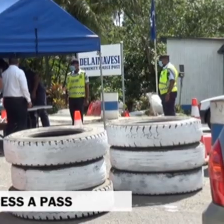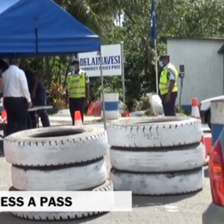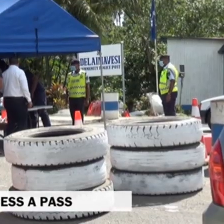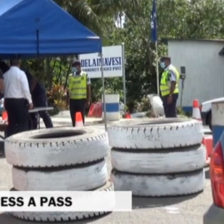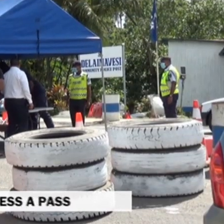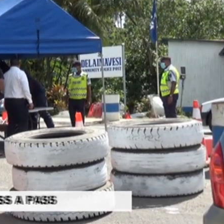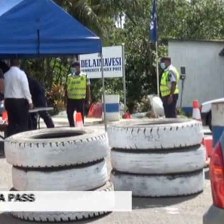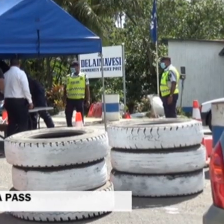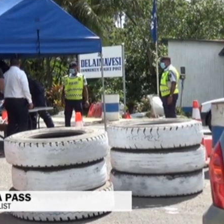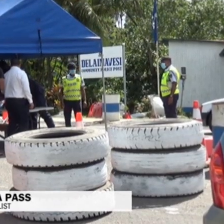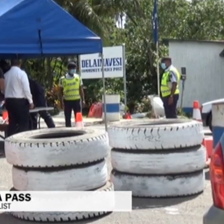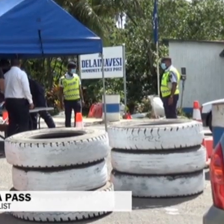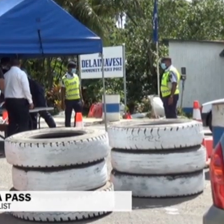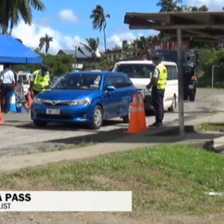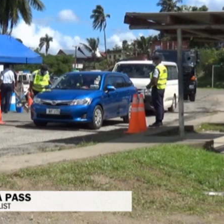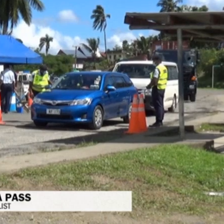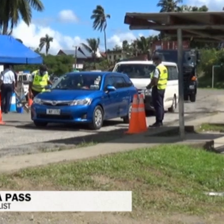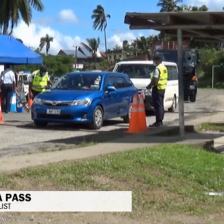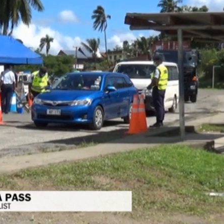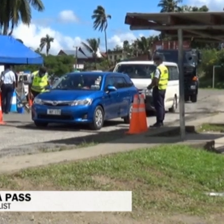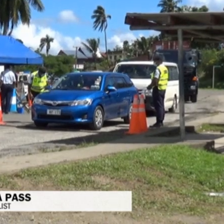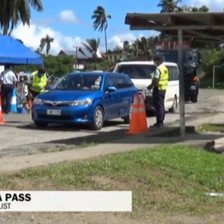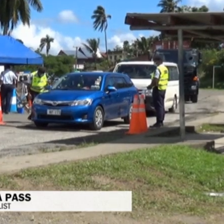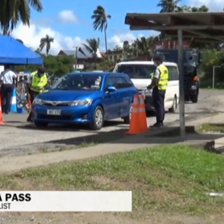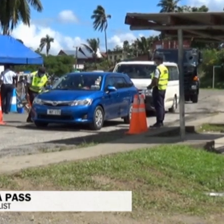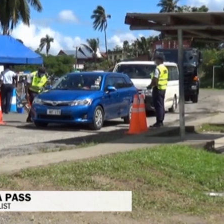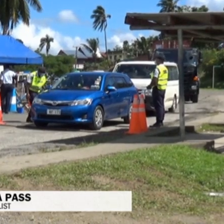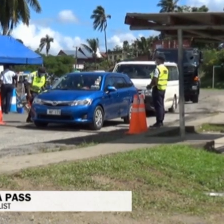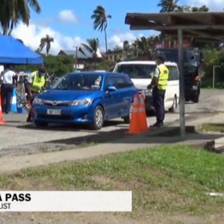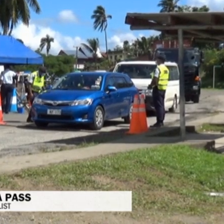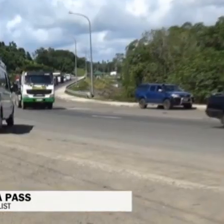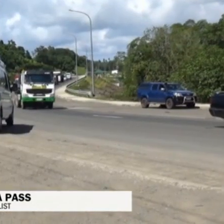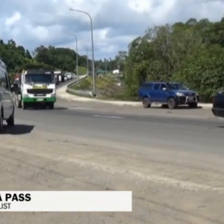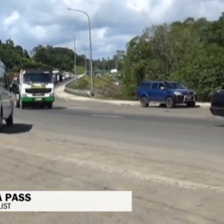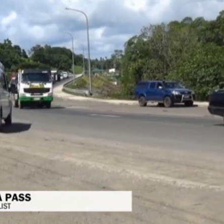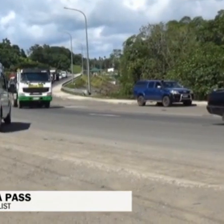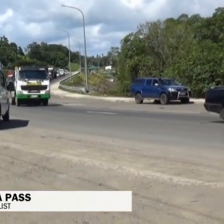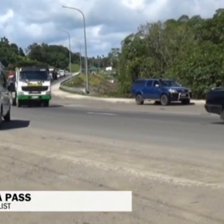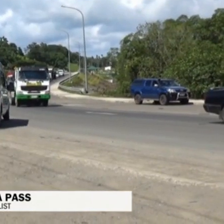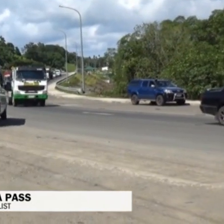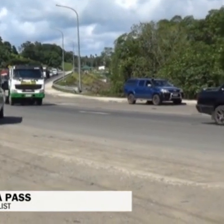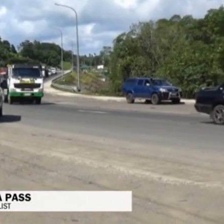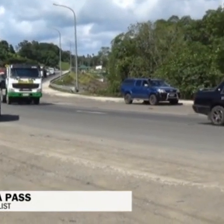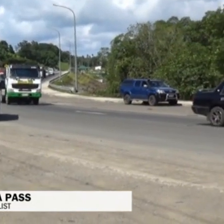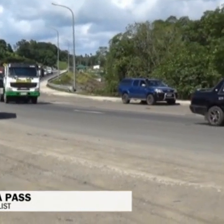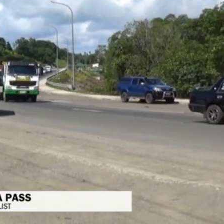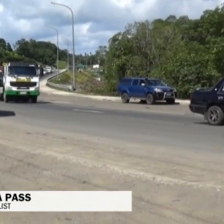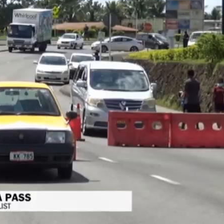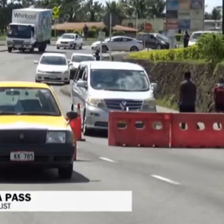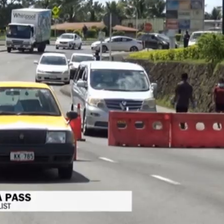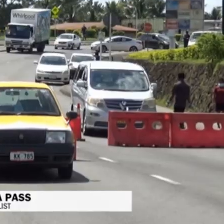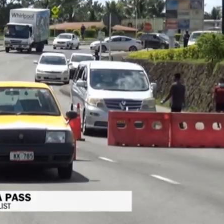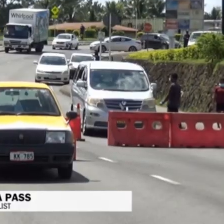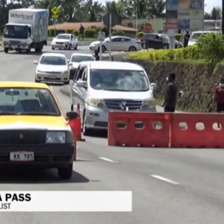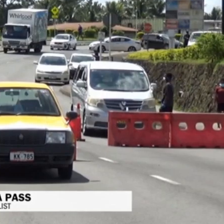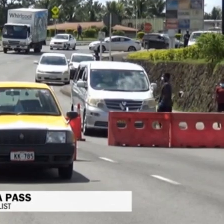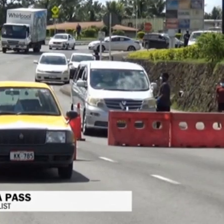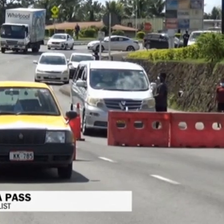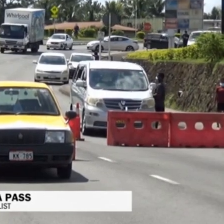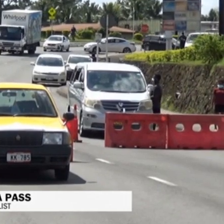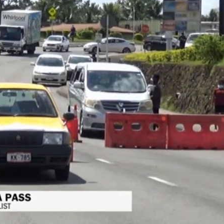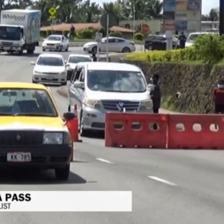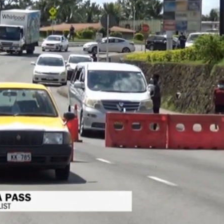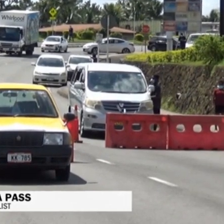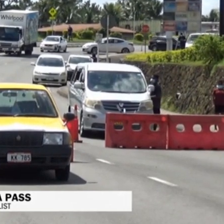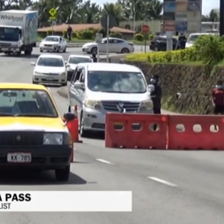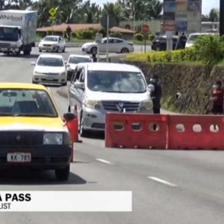Fong, says he's received requests for a checklist from the public. Dr. Fong says this includes businesses trying to find loopholes that